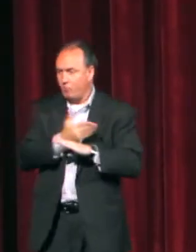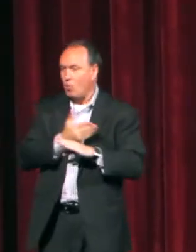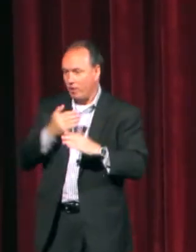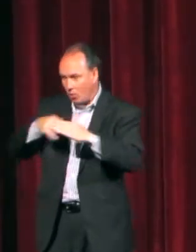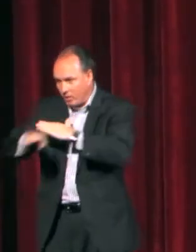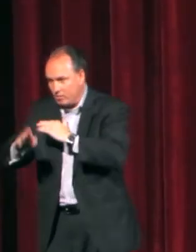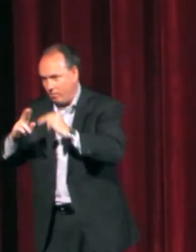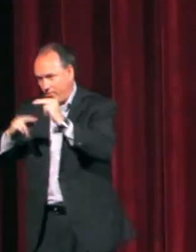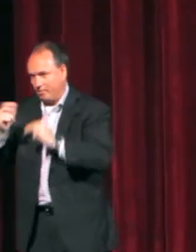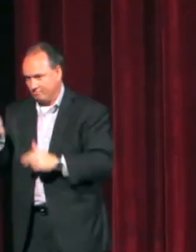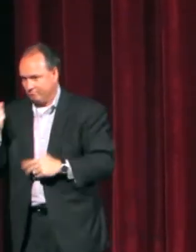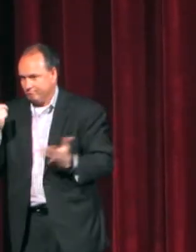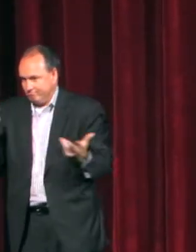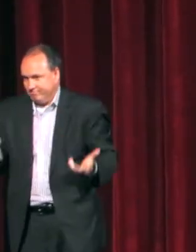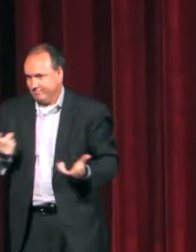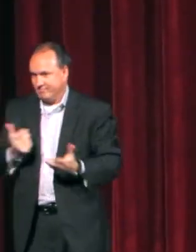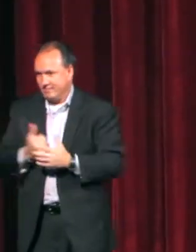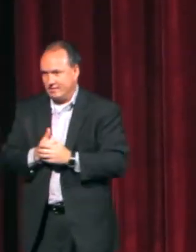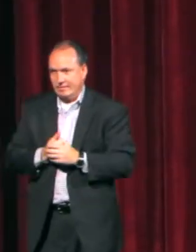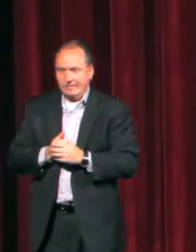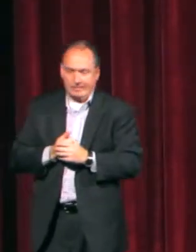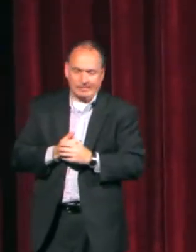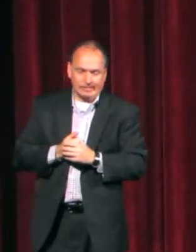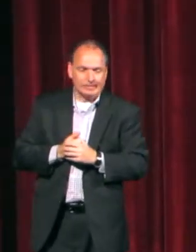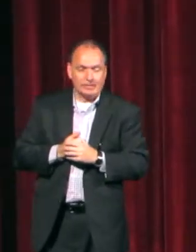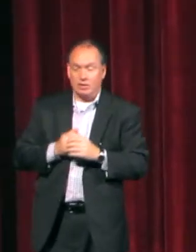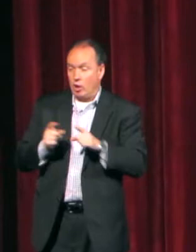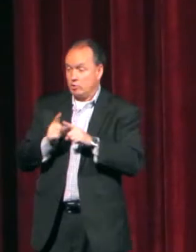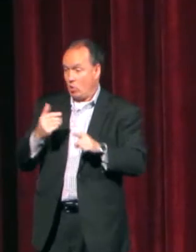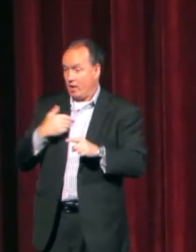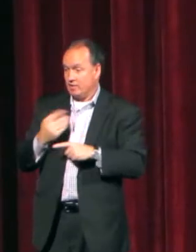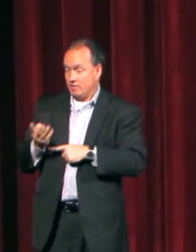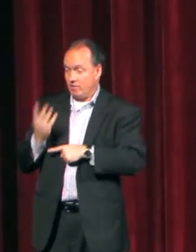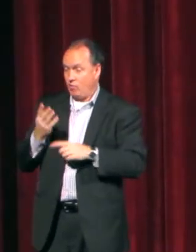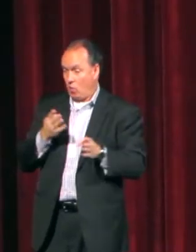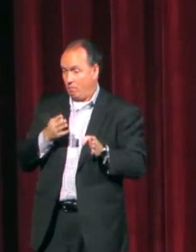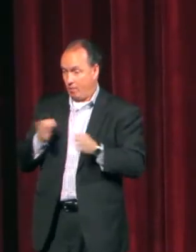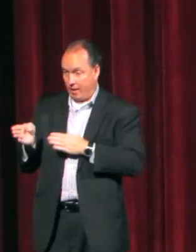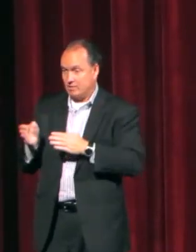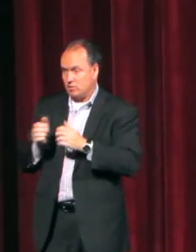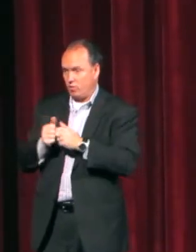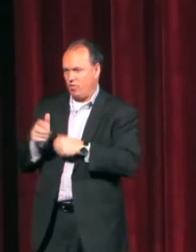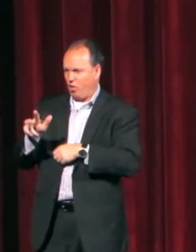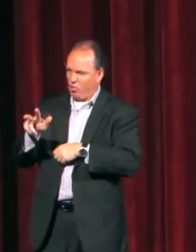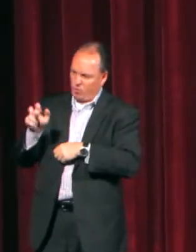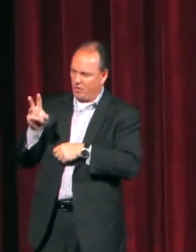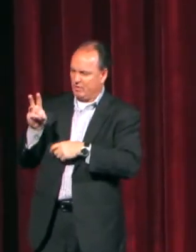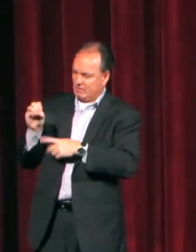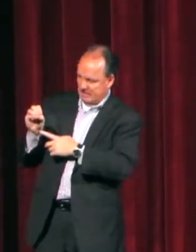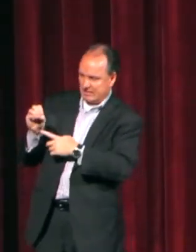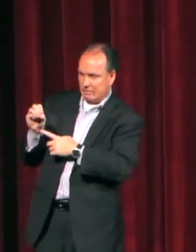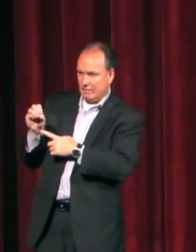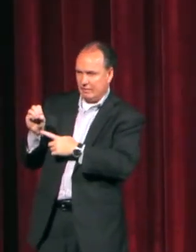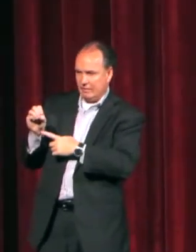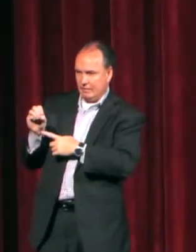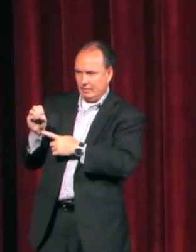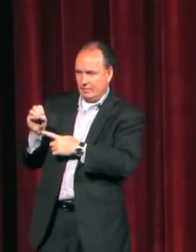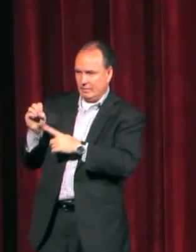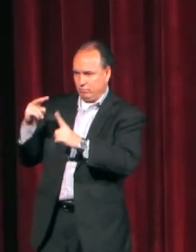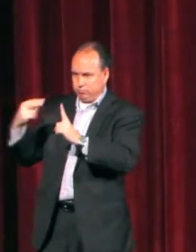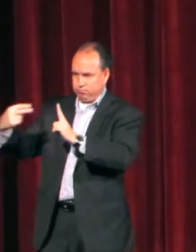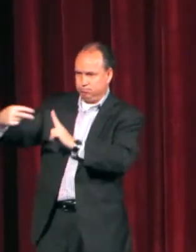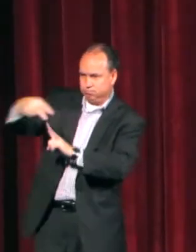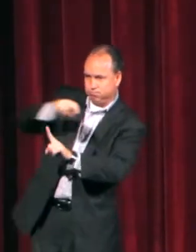what type of things to expect. It also has floor plans with 360 degree